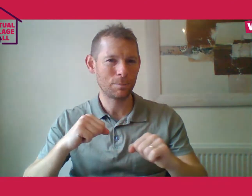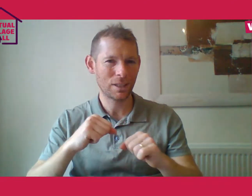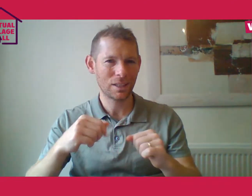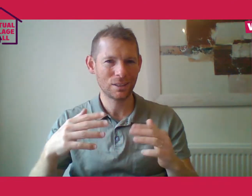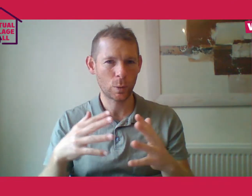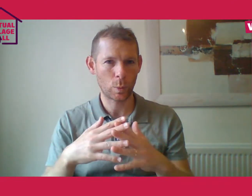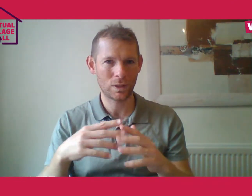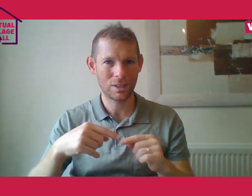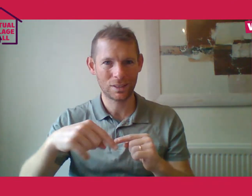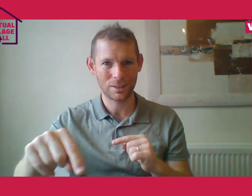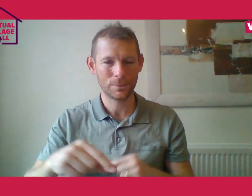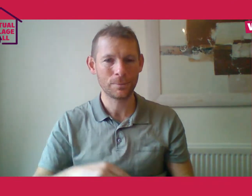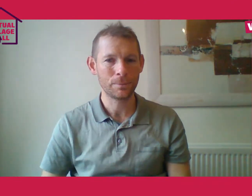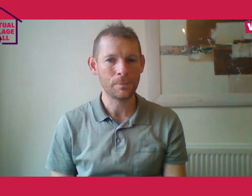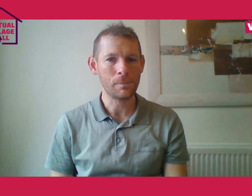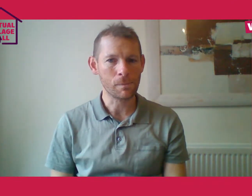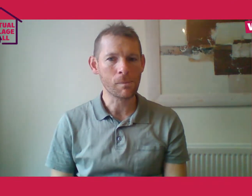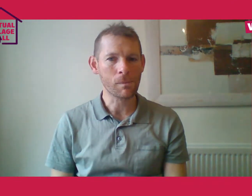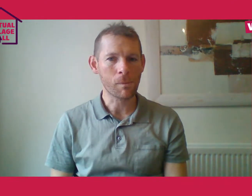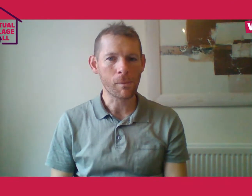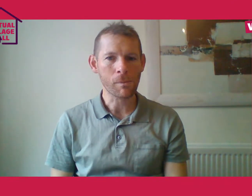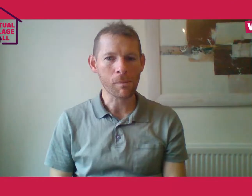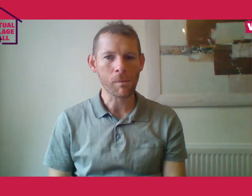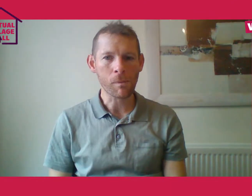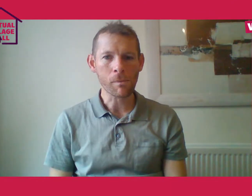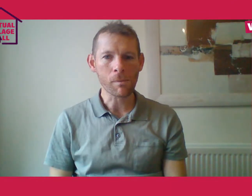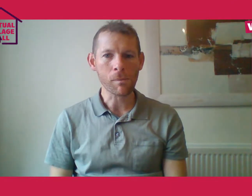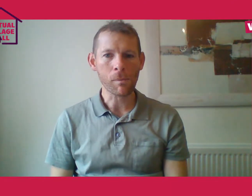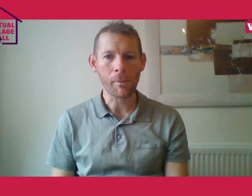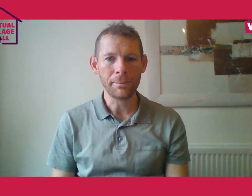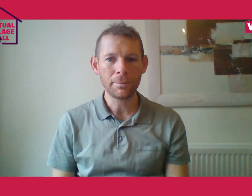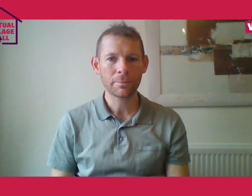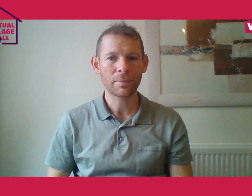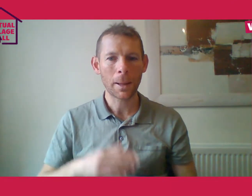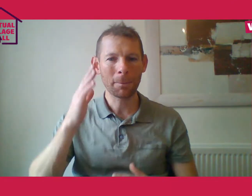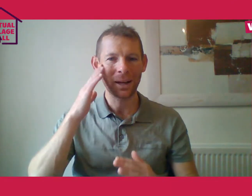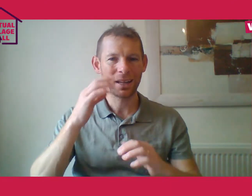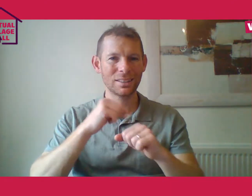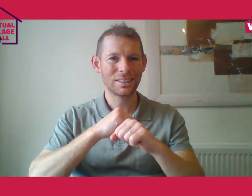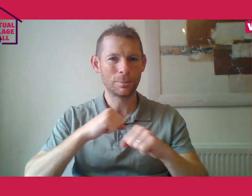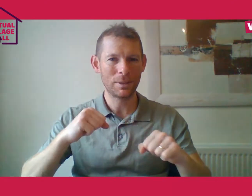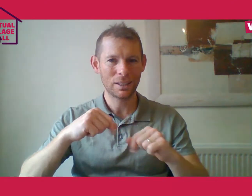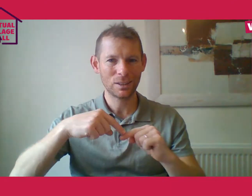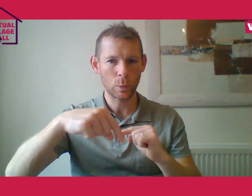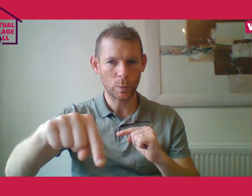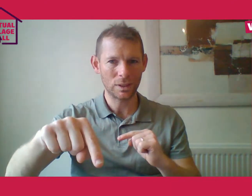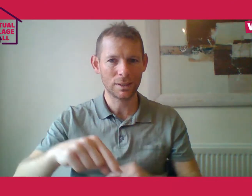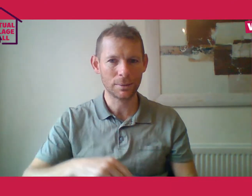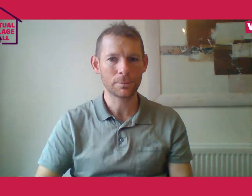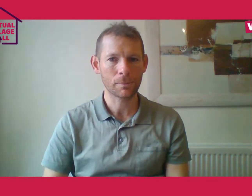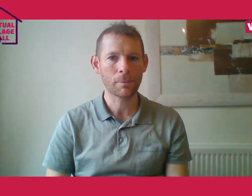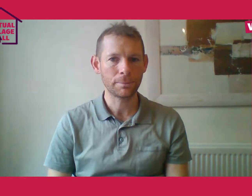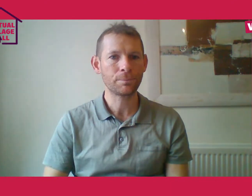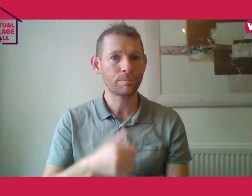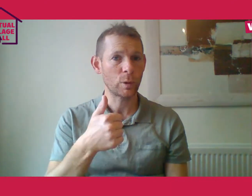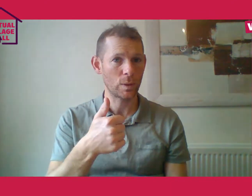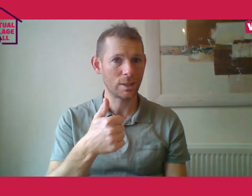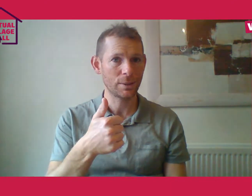focus on some signs around Mindspace. This is Mindspace